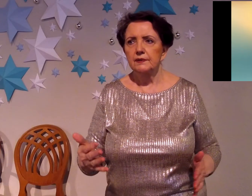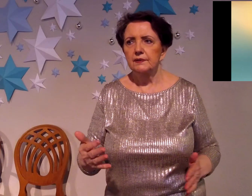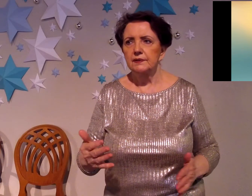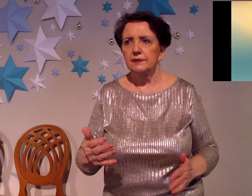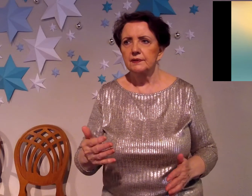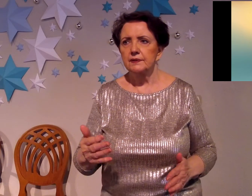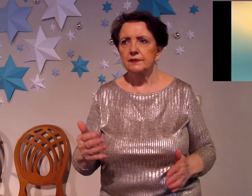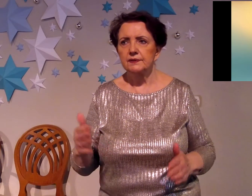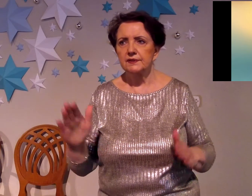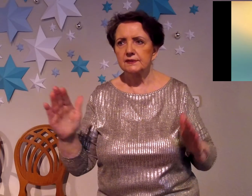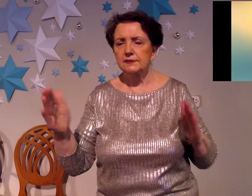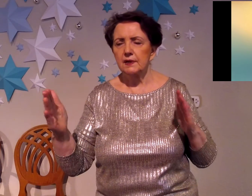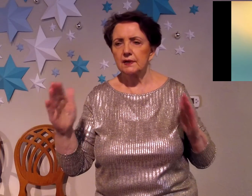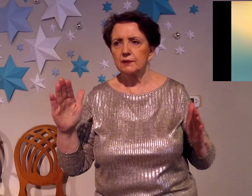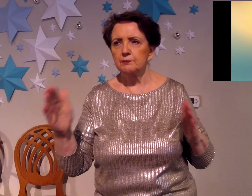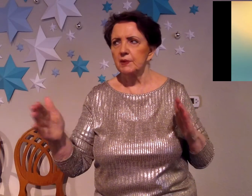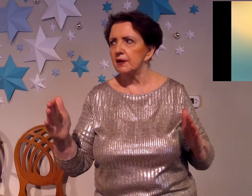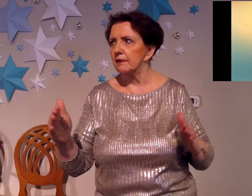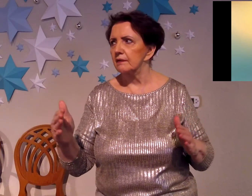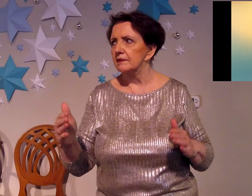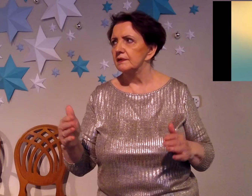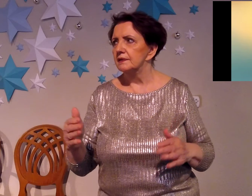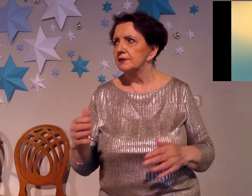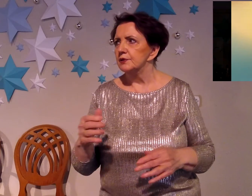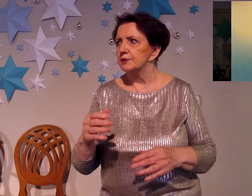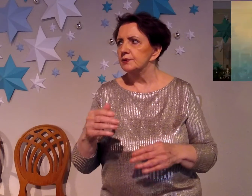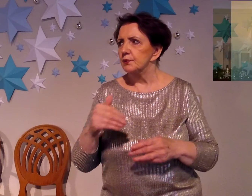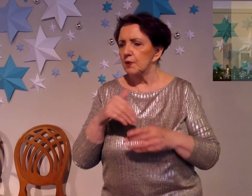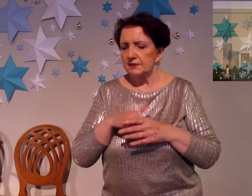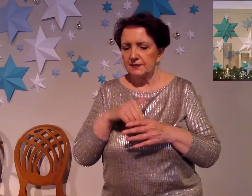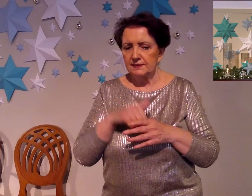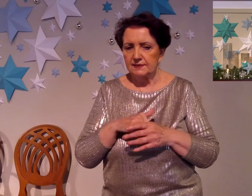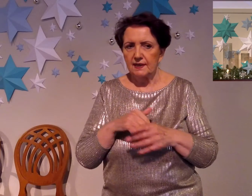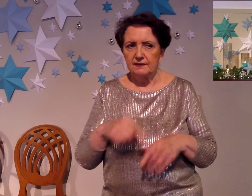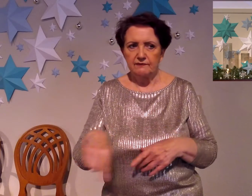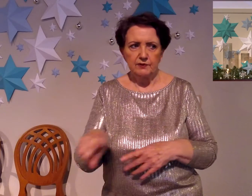comparison to what lies inside."